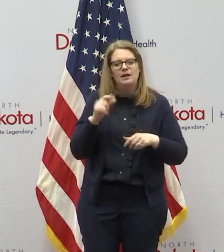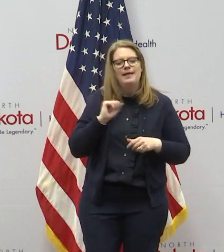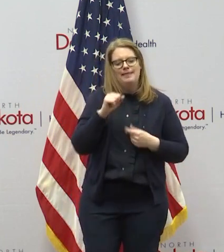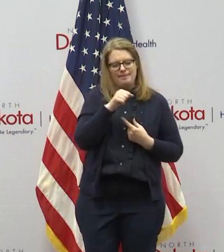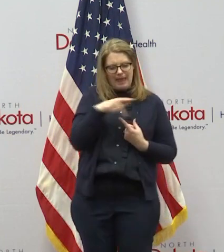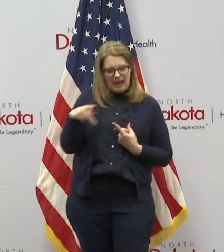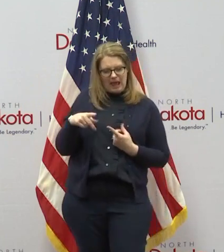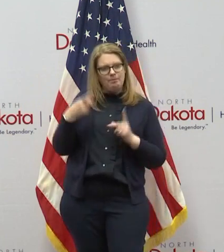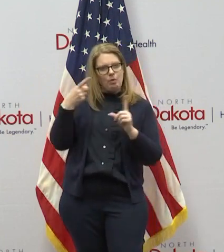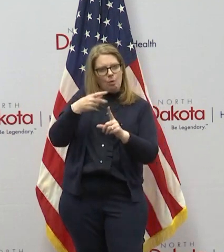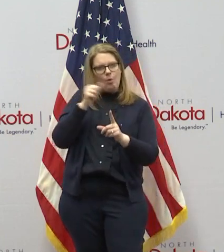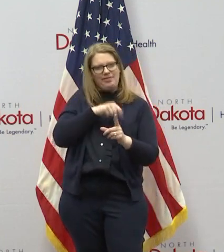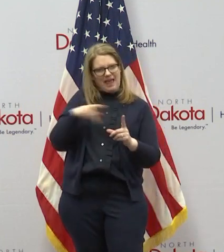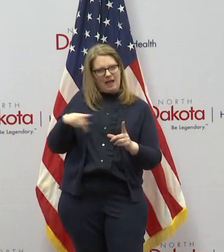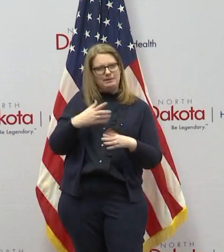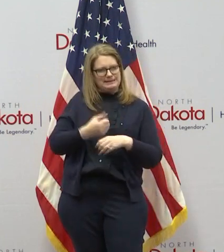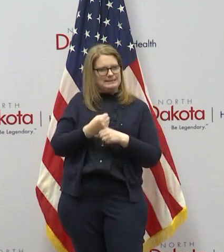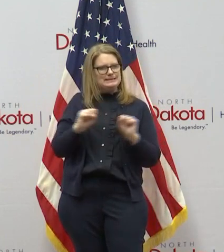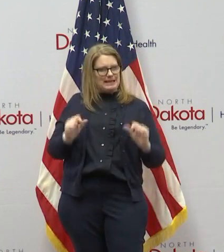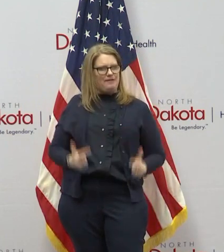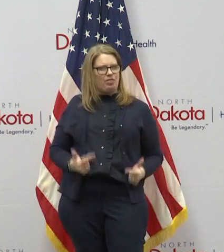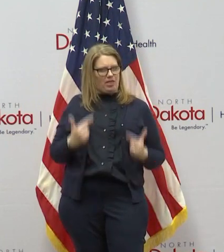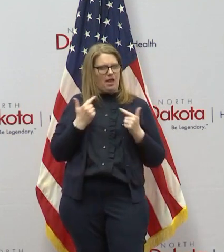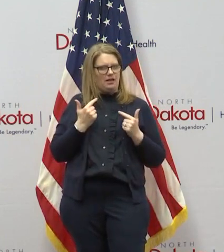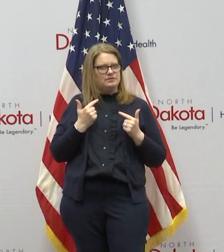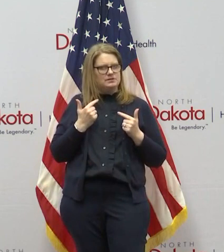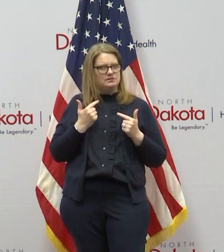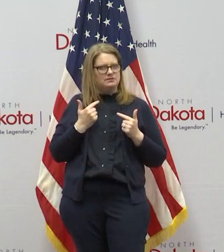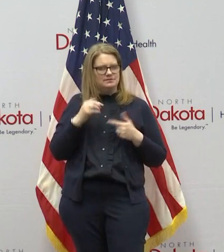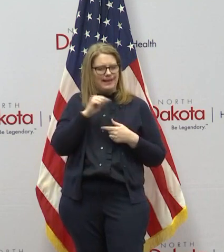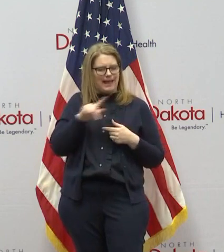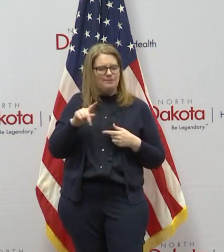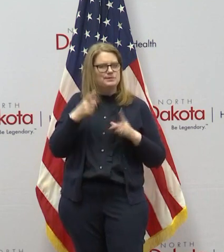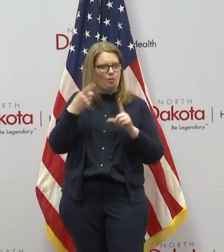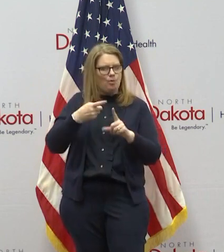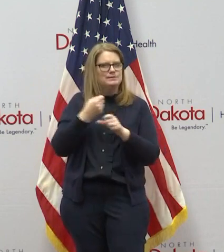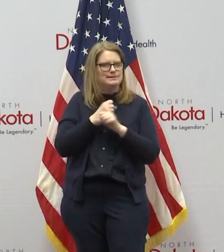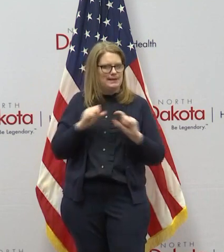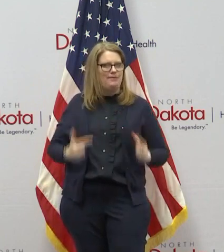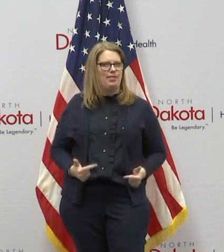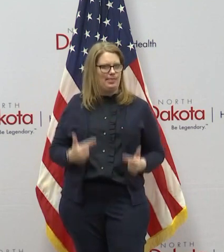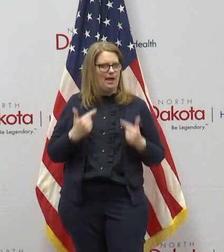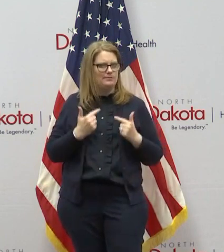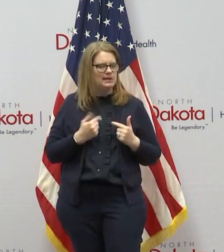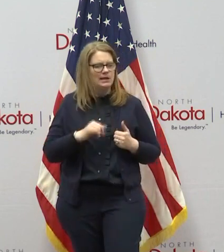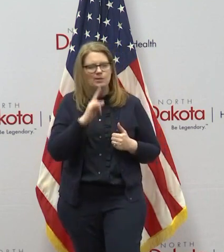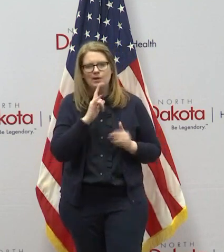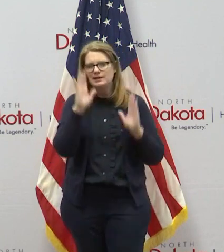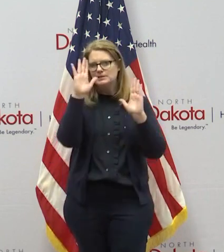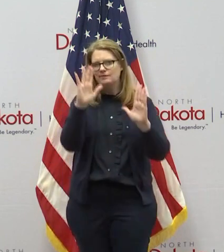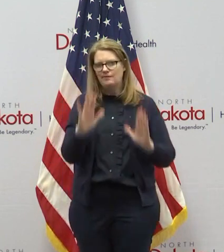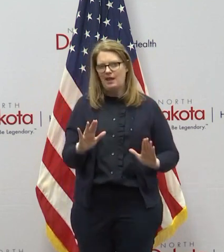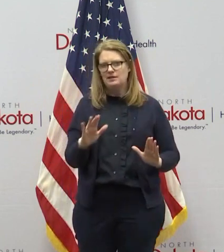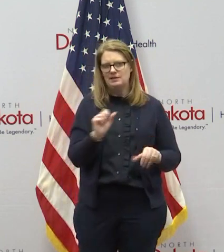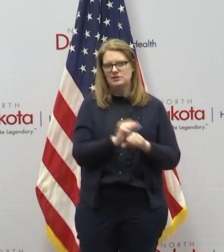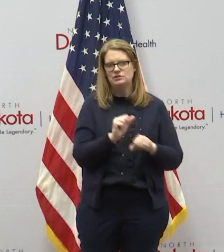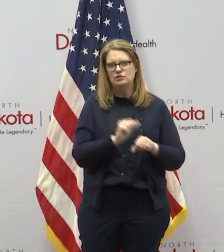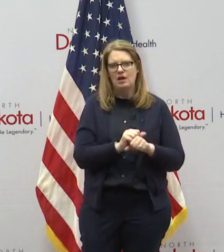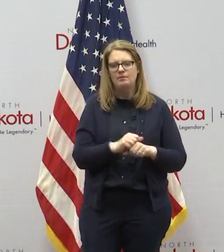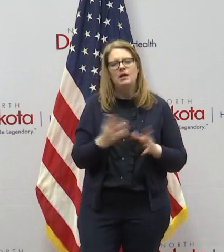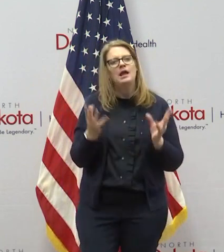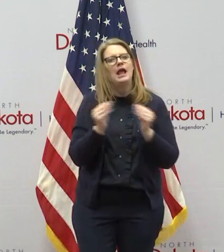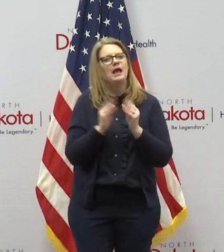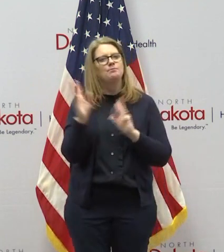was the design point at the beginning, and I think it does a fantastic job of that. And again, with more people using it, you get a chance